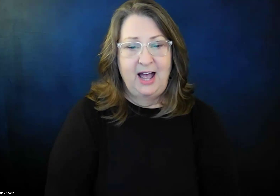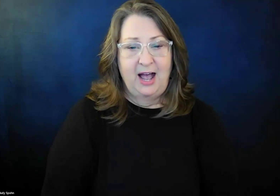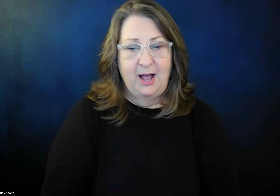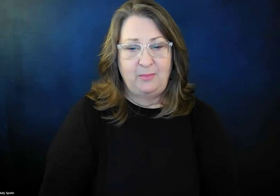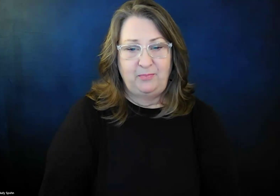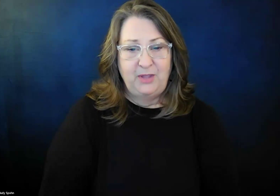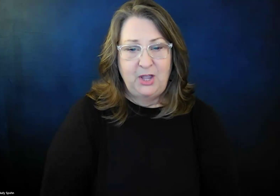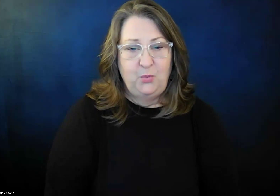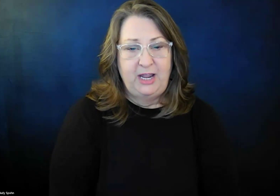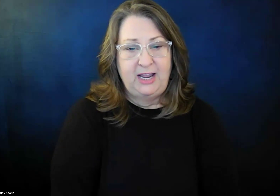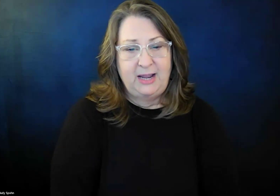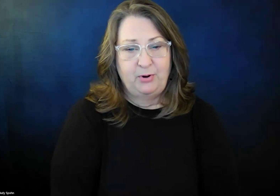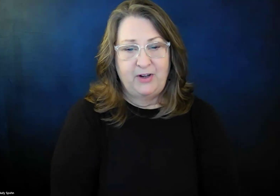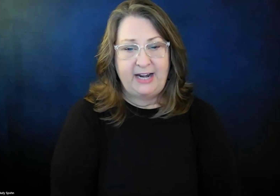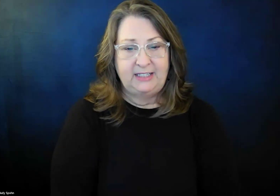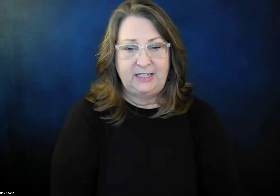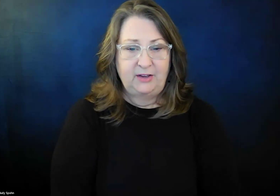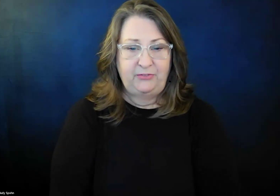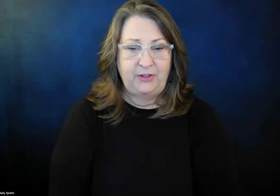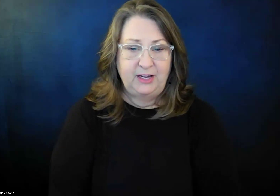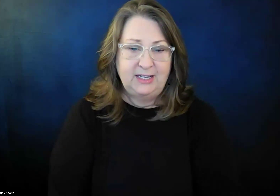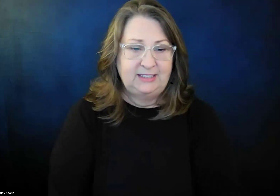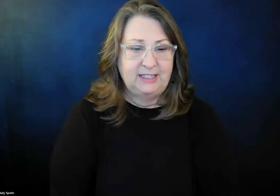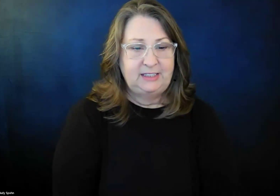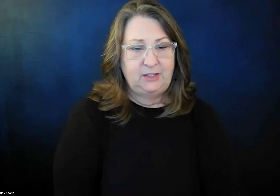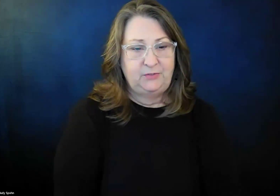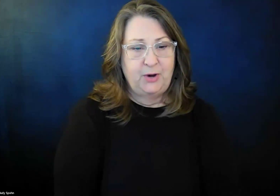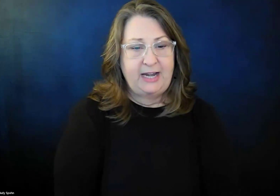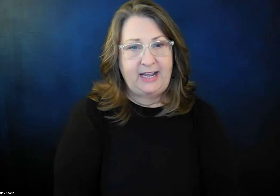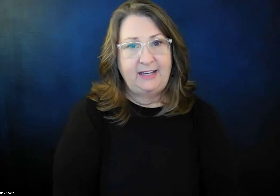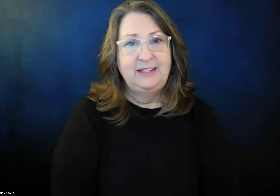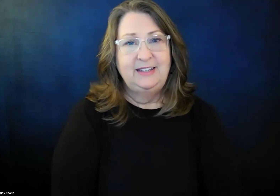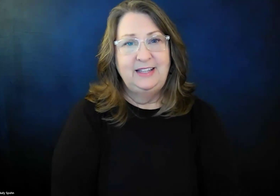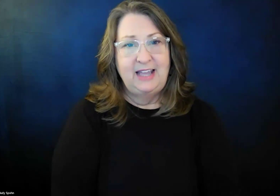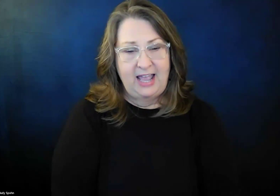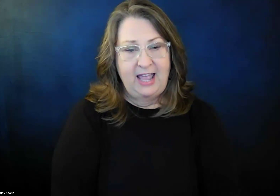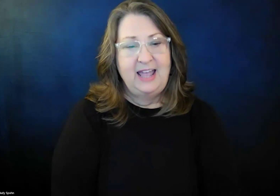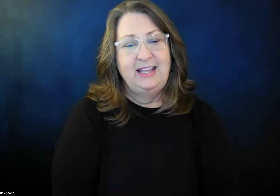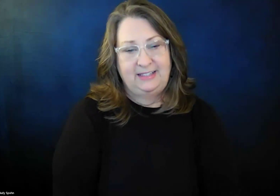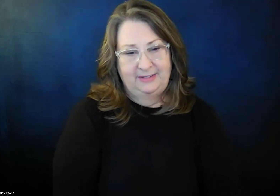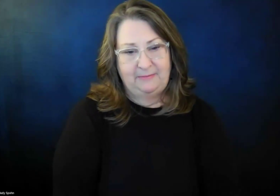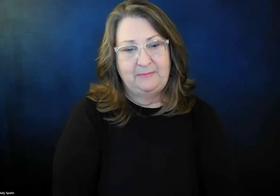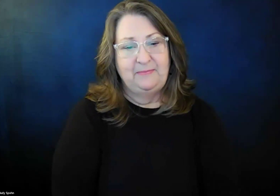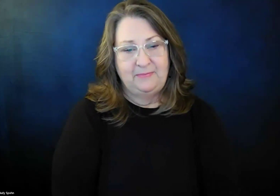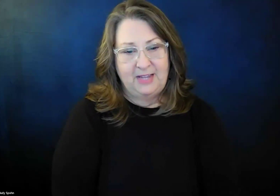experience. We provided deaf sensitive training.